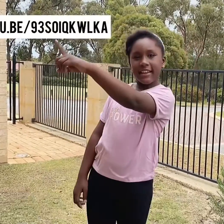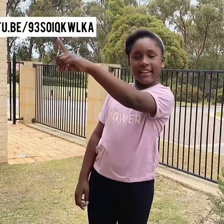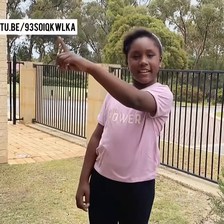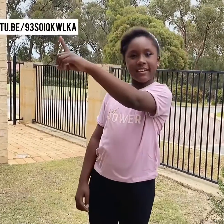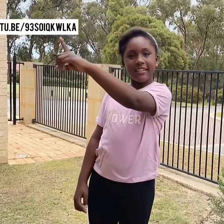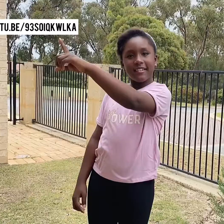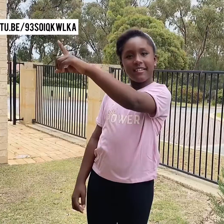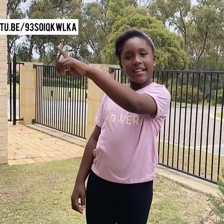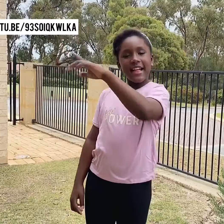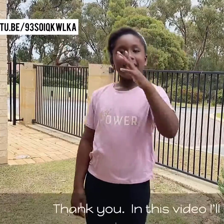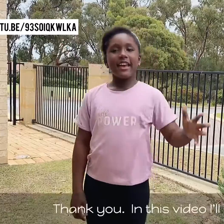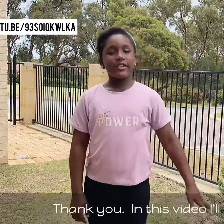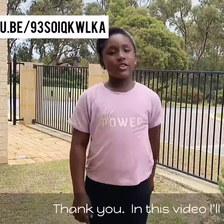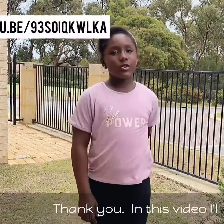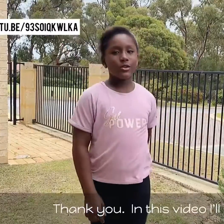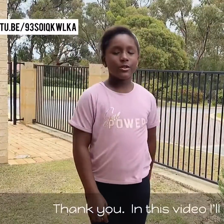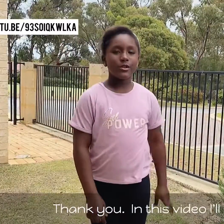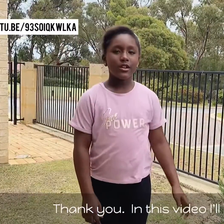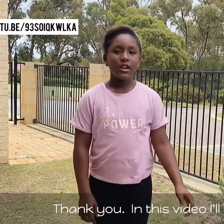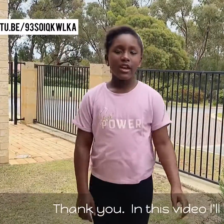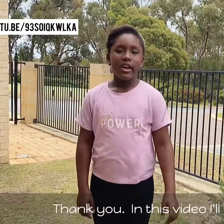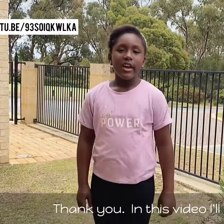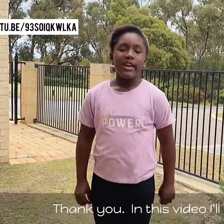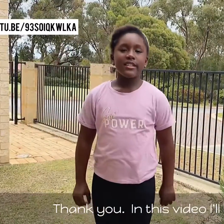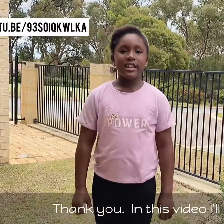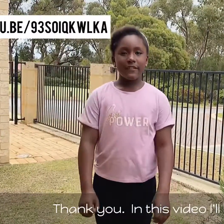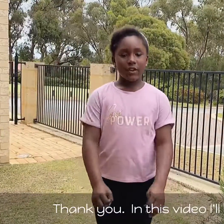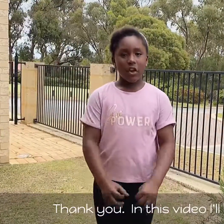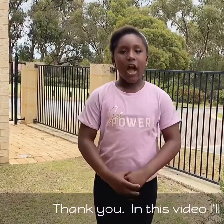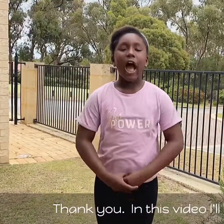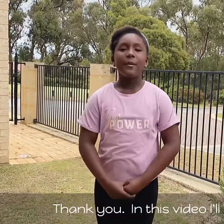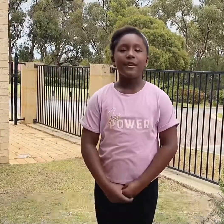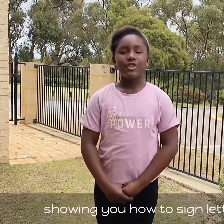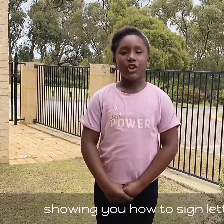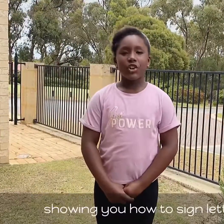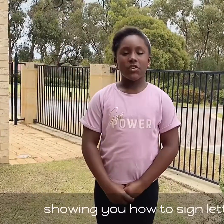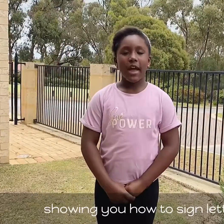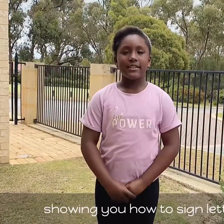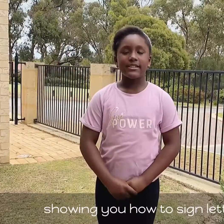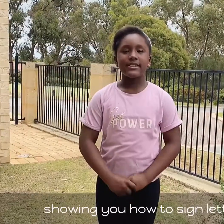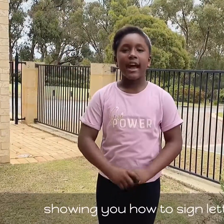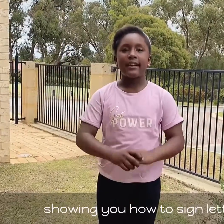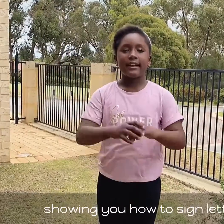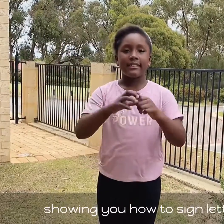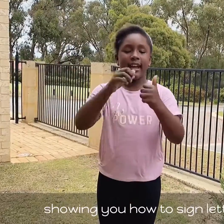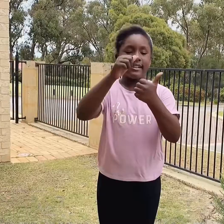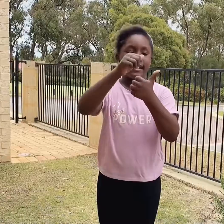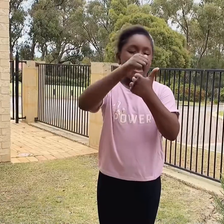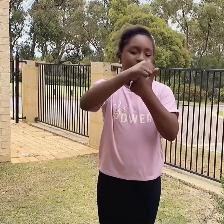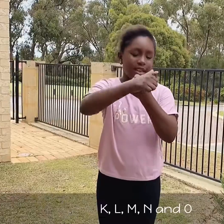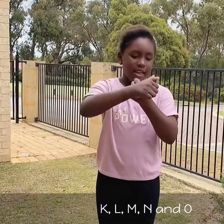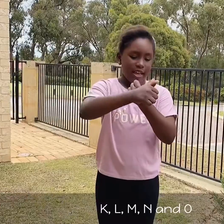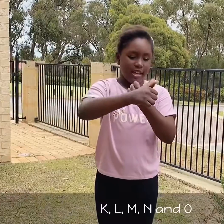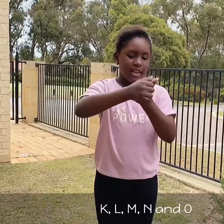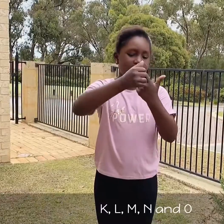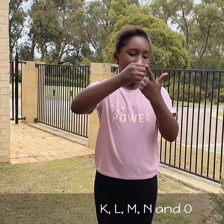link. Thank you. In this video, I'll be showing you how to sign letters K,